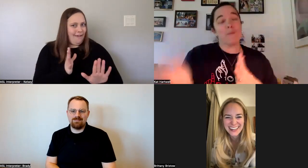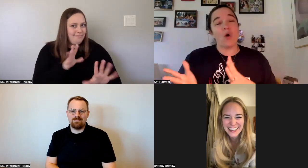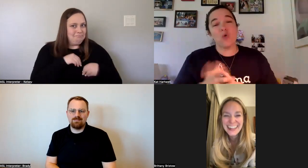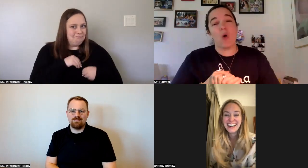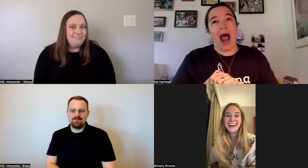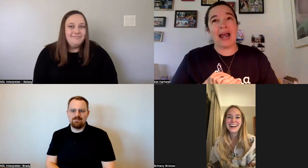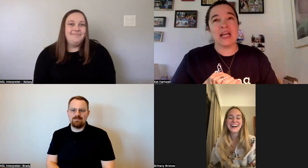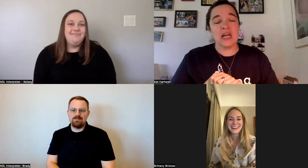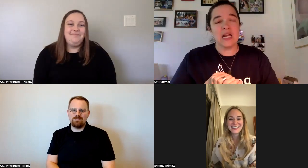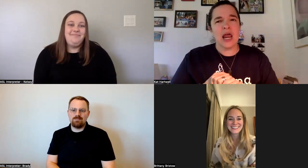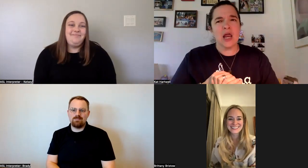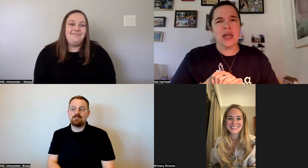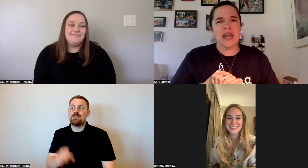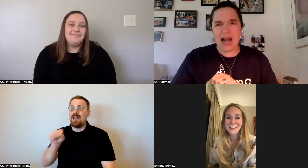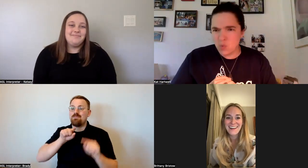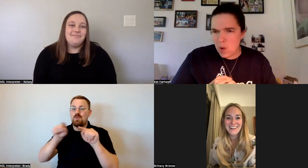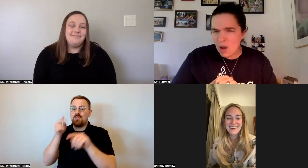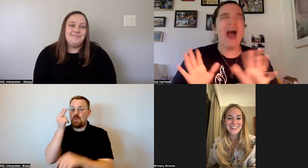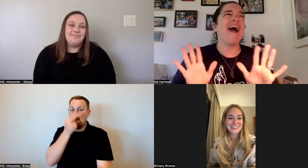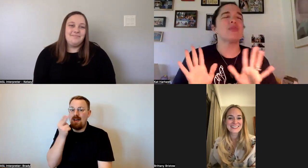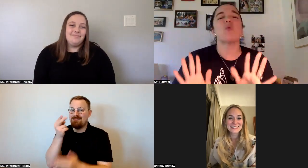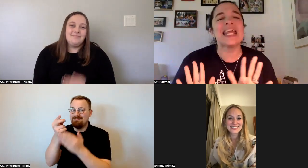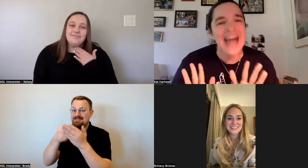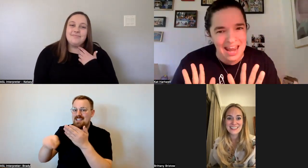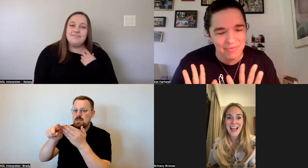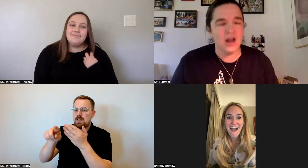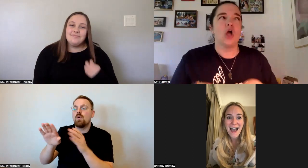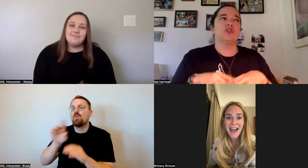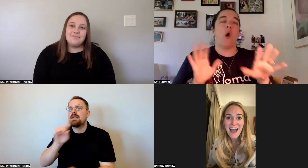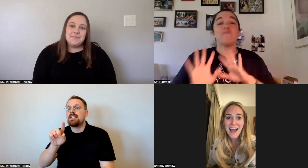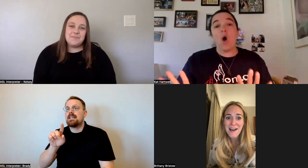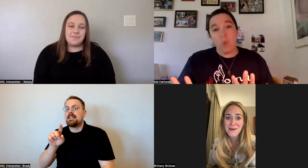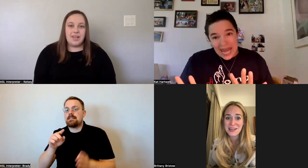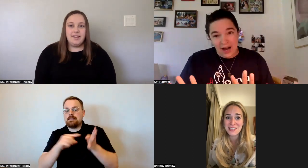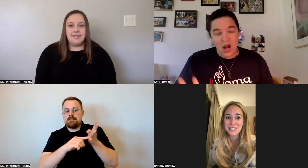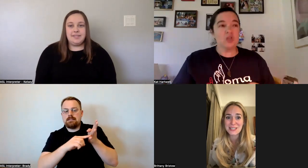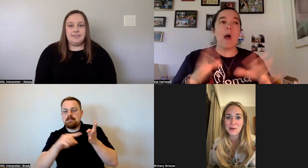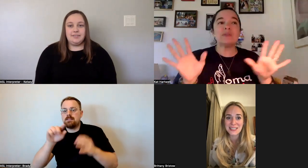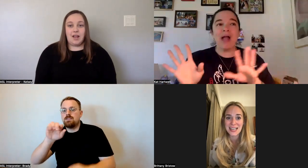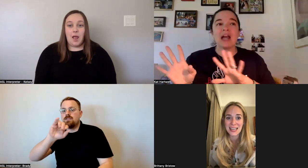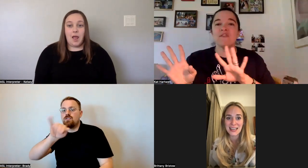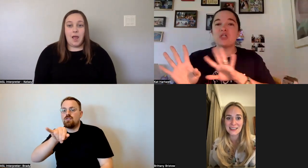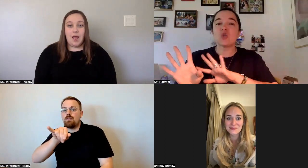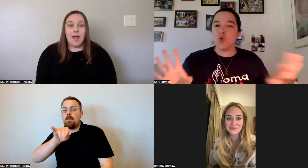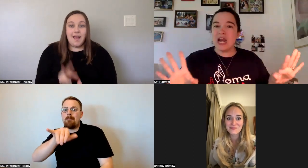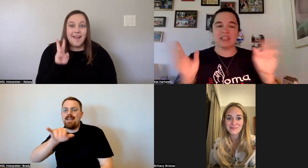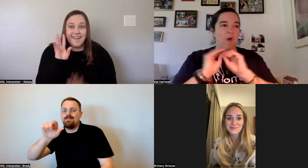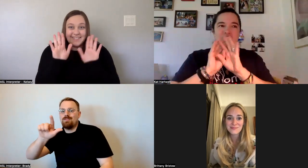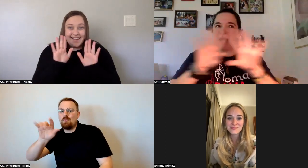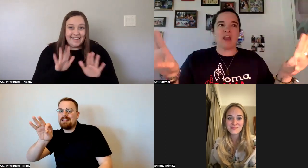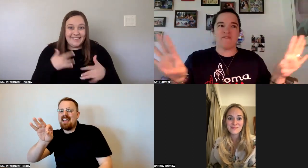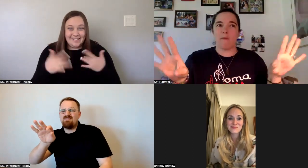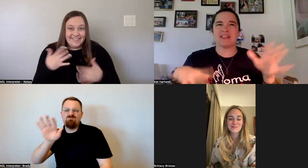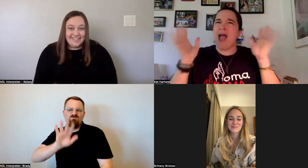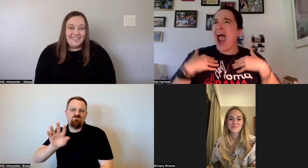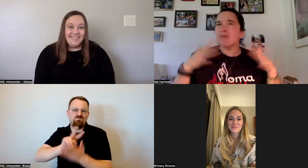So I'm going to Hawaii next week, the 29th. Oh my gosh, that's I so was planning exciting. for 2 weeks. I was